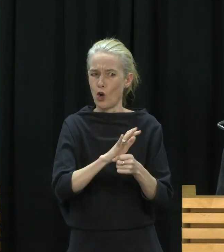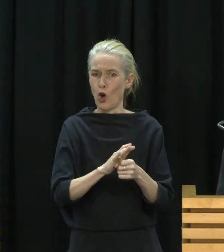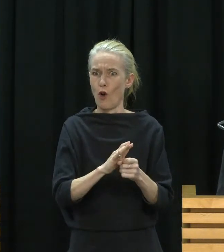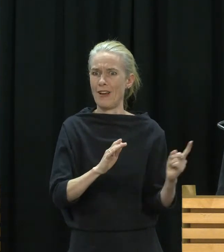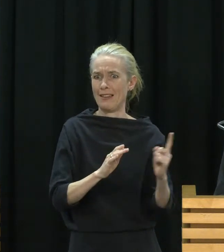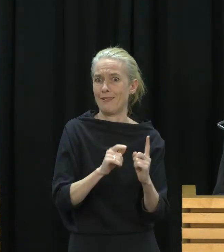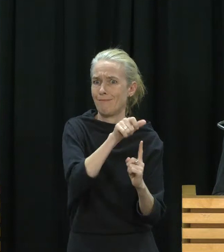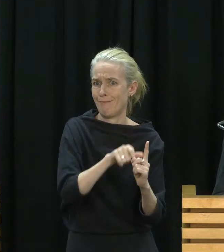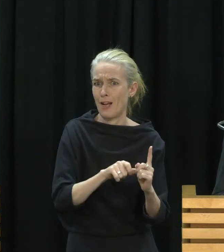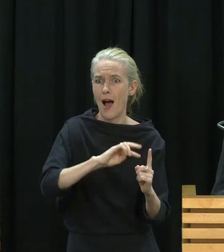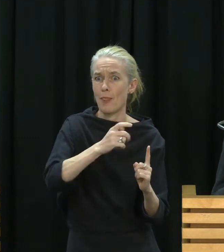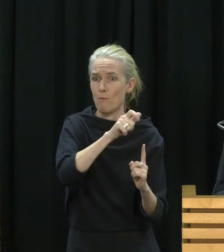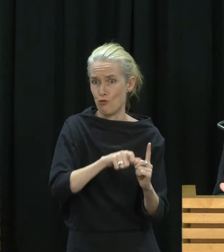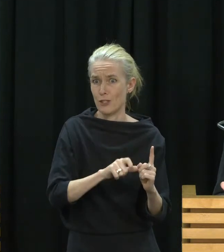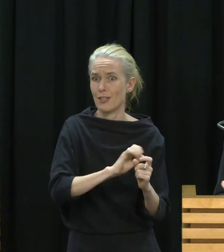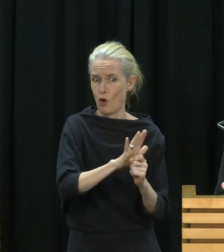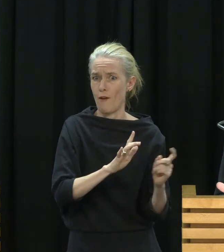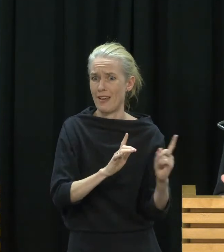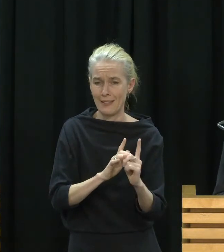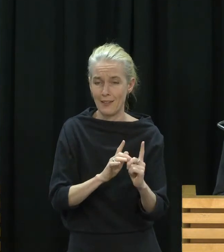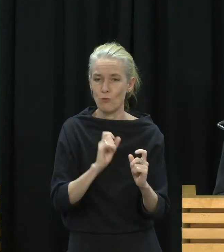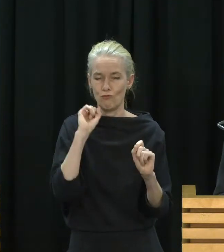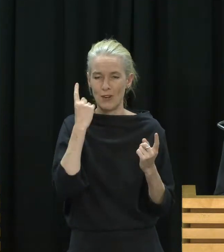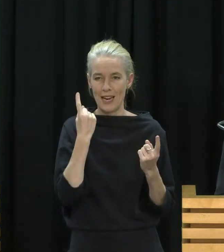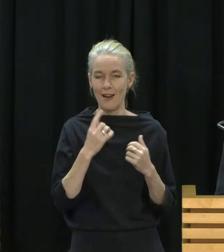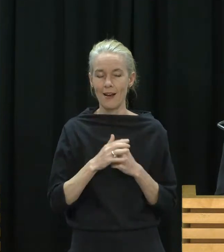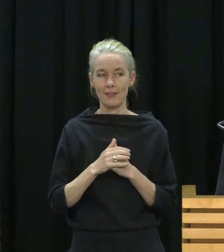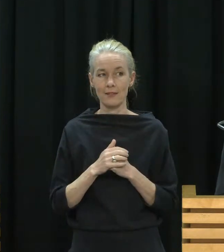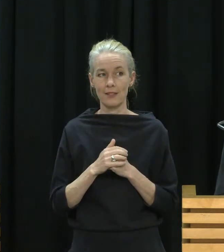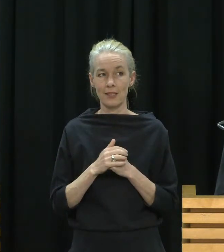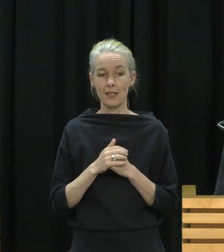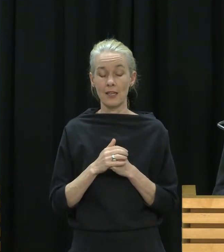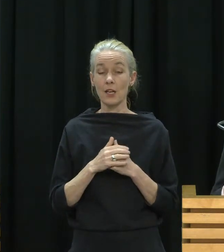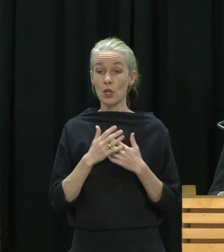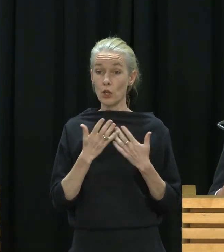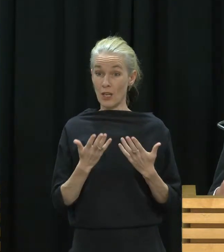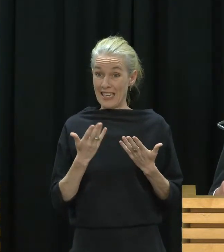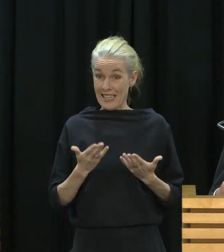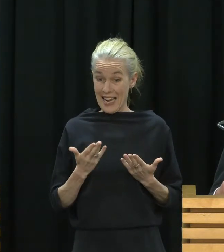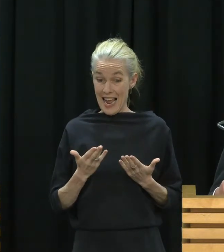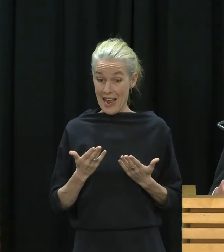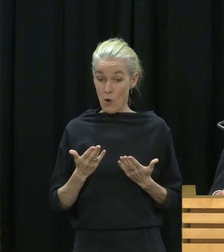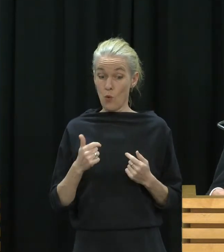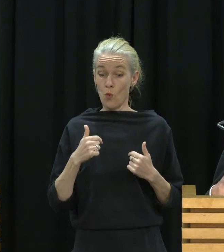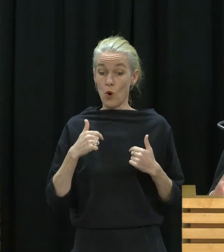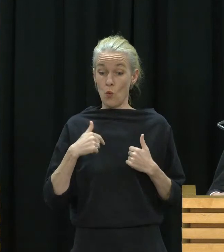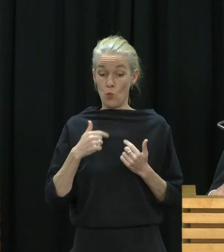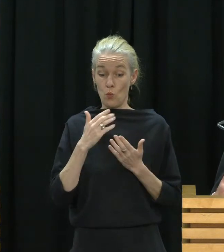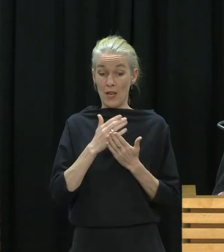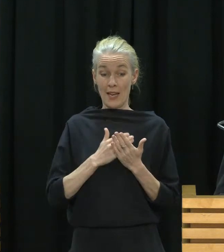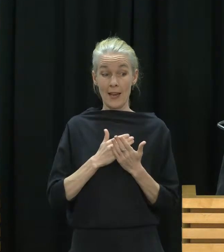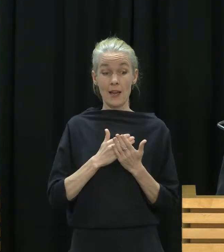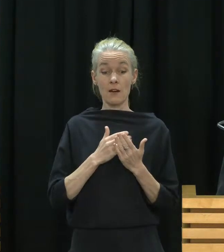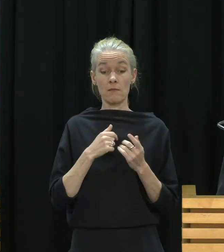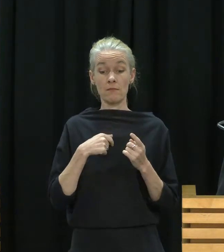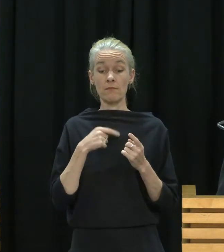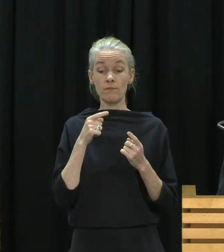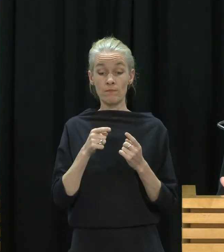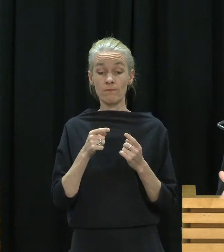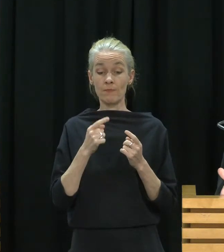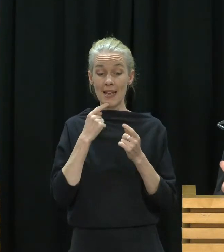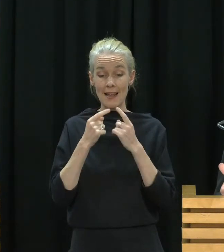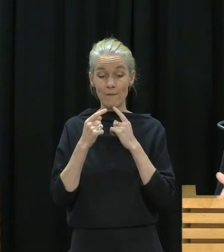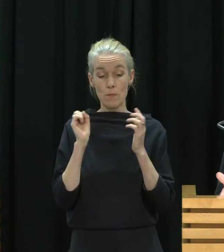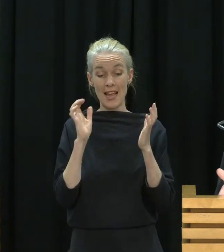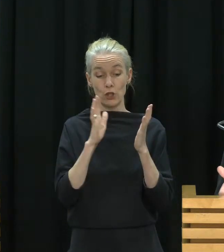arrival in New Zealand, and those who have been at a location of interest in Sydney, and that, of course the number of those locations grows all the